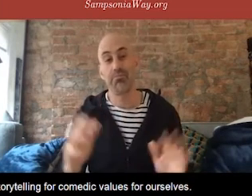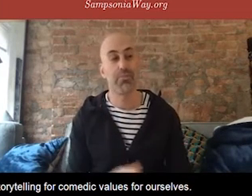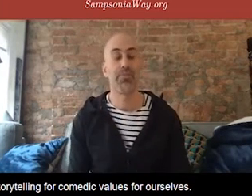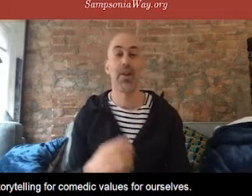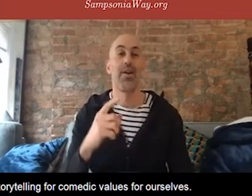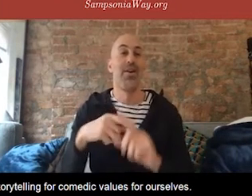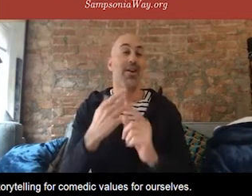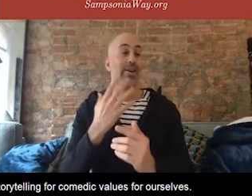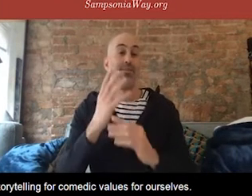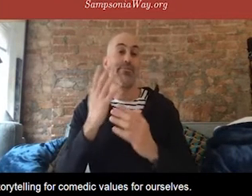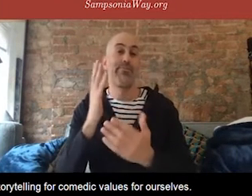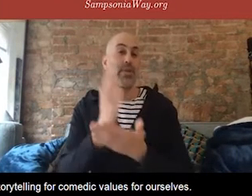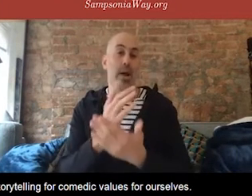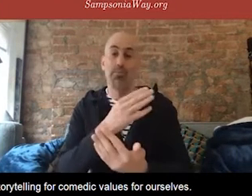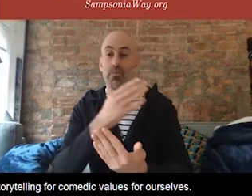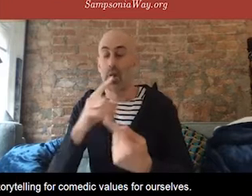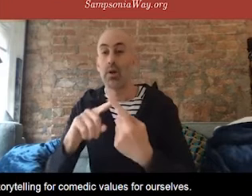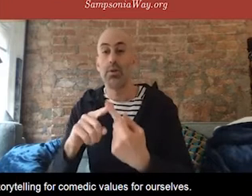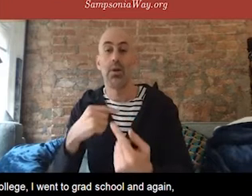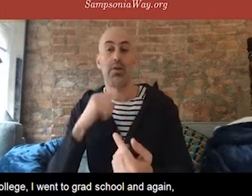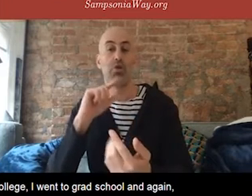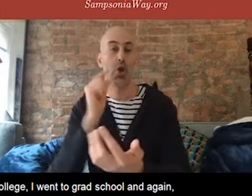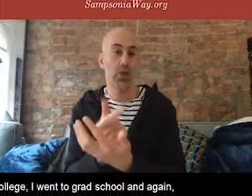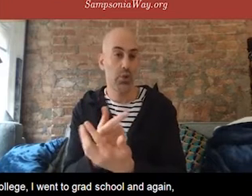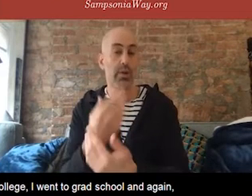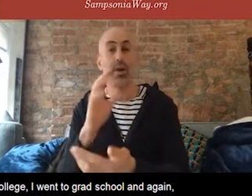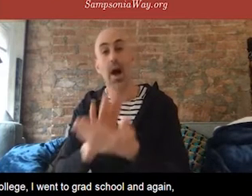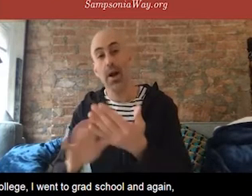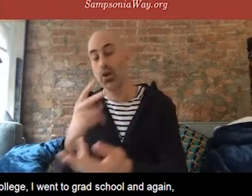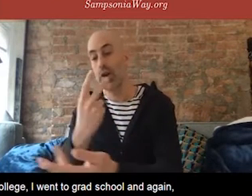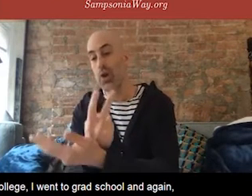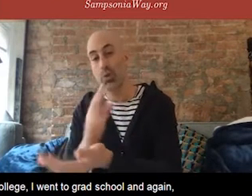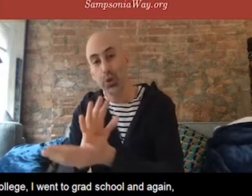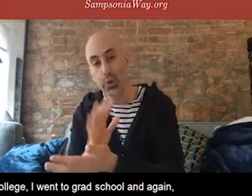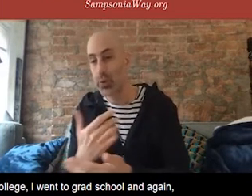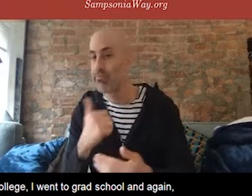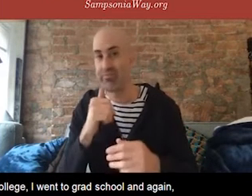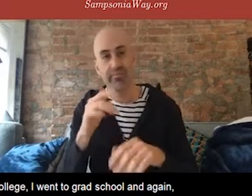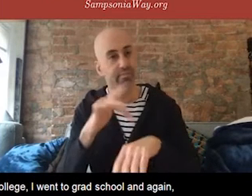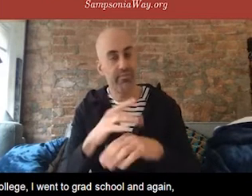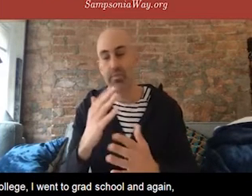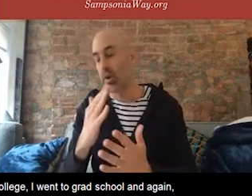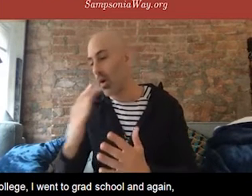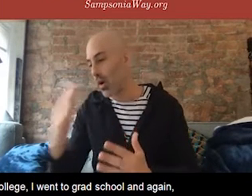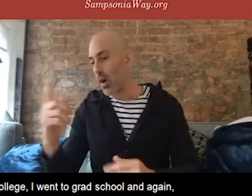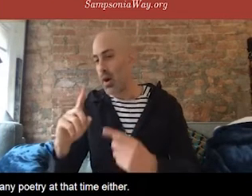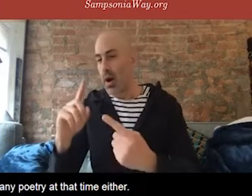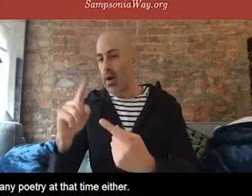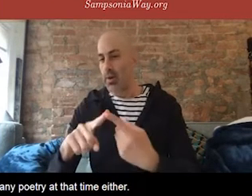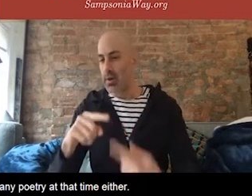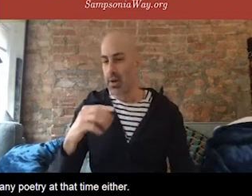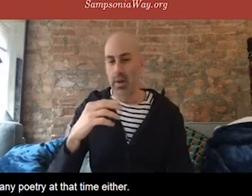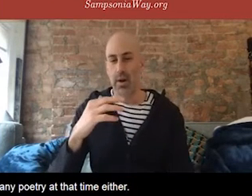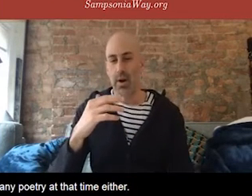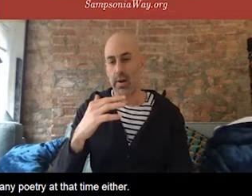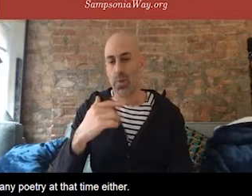visual storytelling for comedic value just for ourselves, and that was it. Until I graduated from college, I went to grad school, and again, during